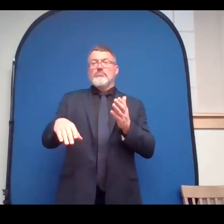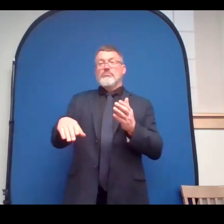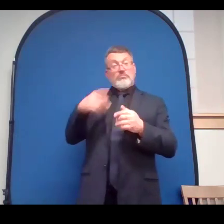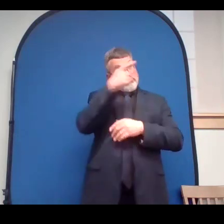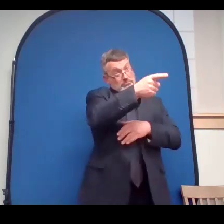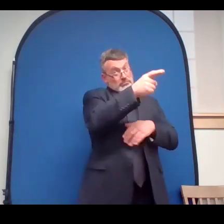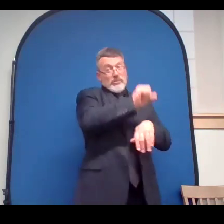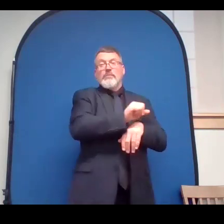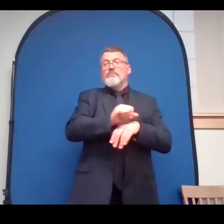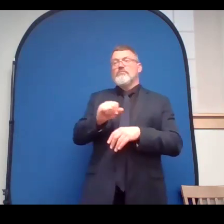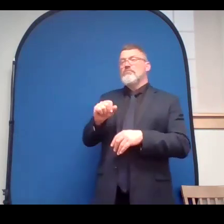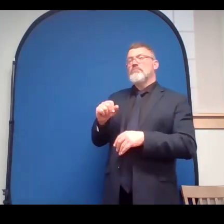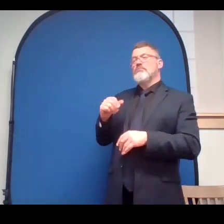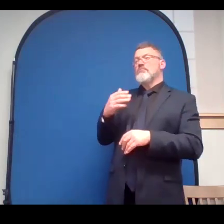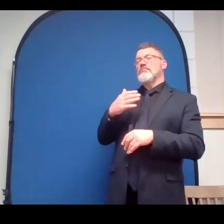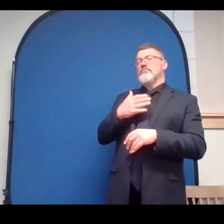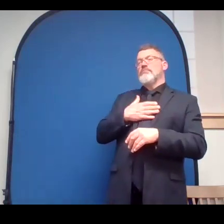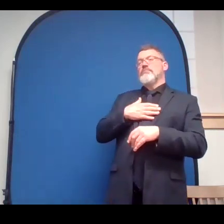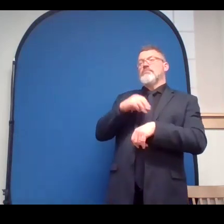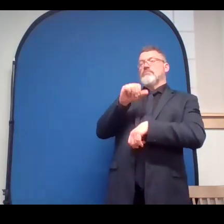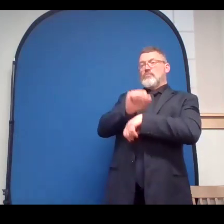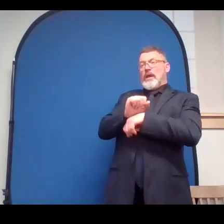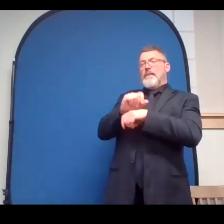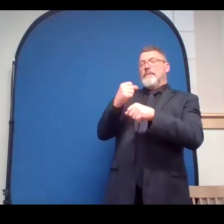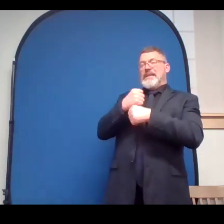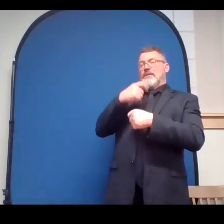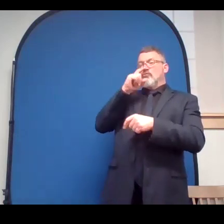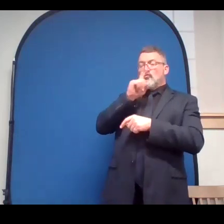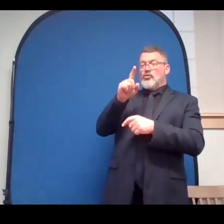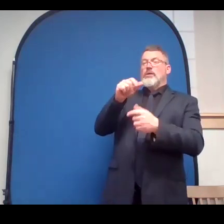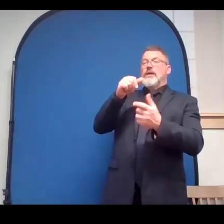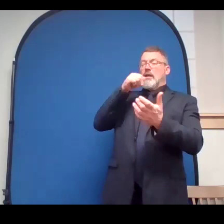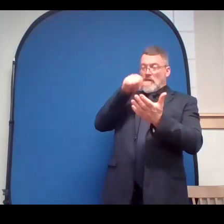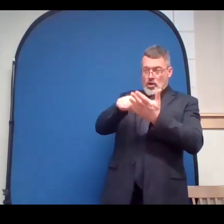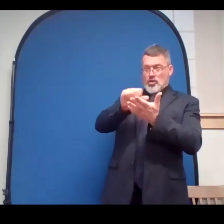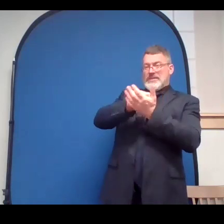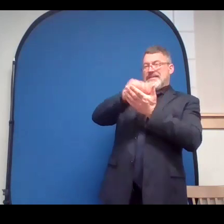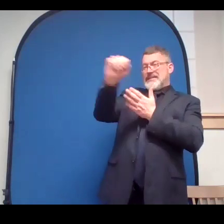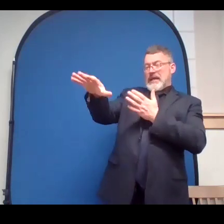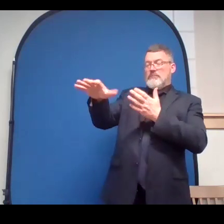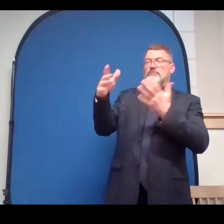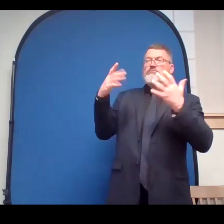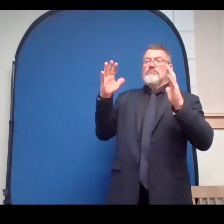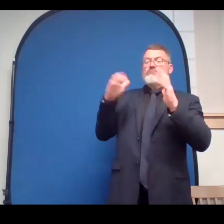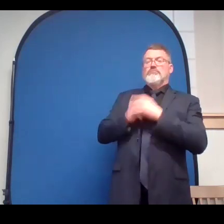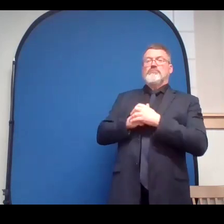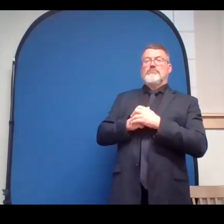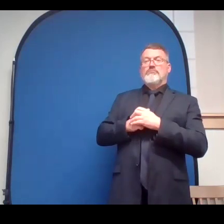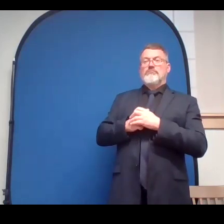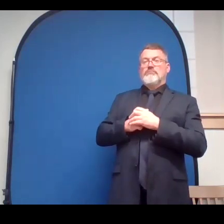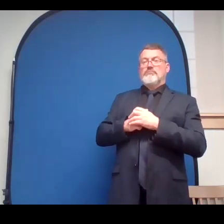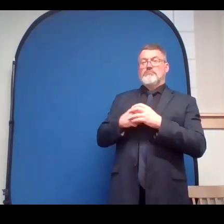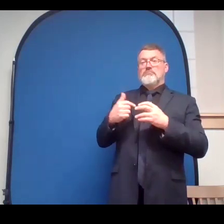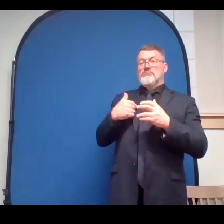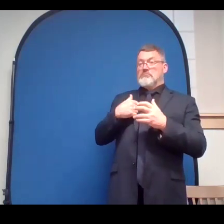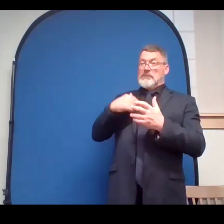the use were done, that the letters were sent, since he's not answering my phone calls, especially, that the letters were sent to him stating